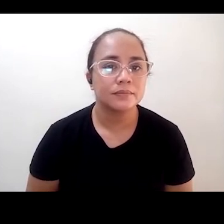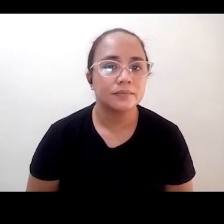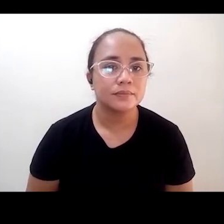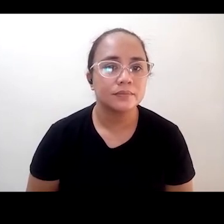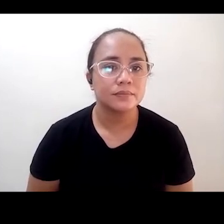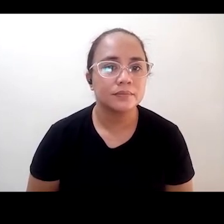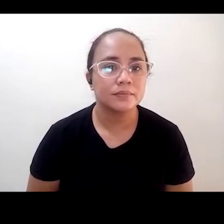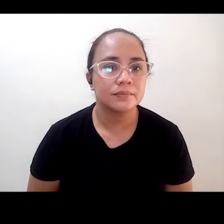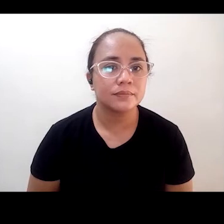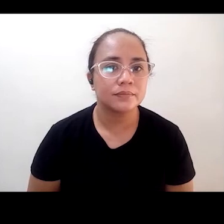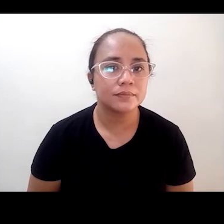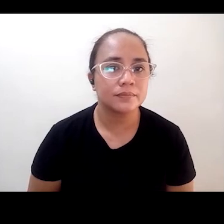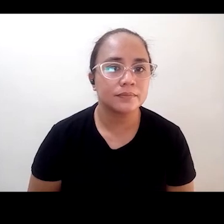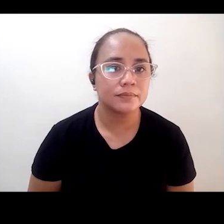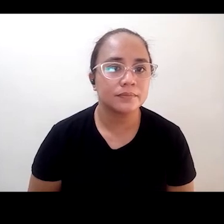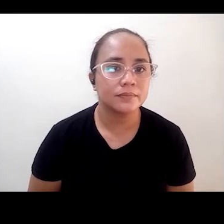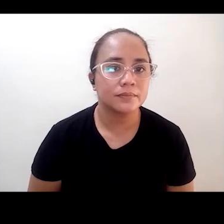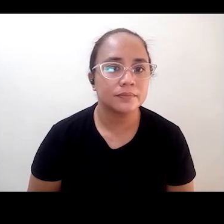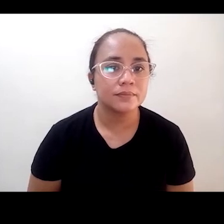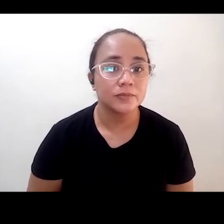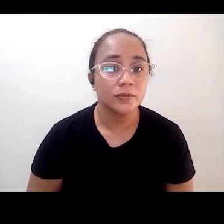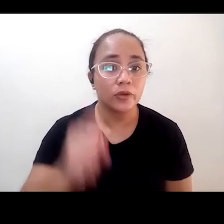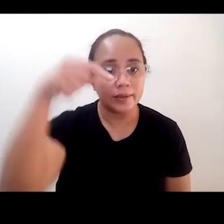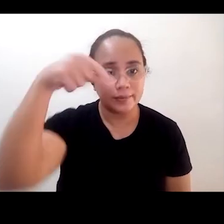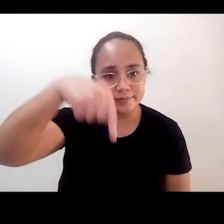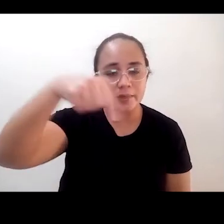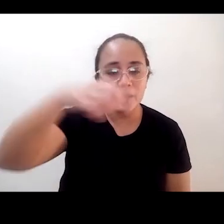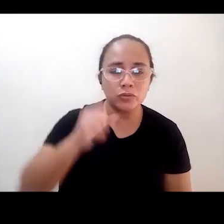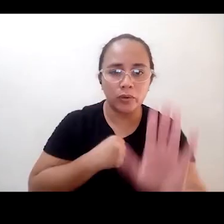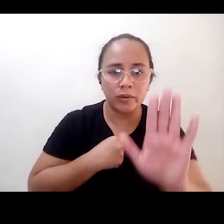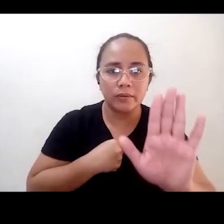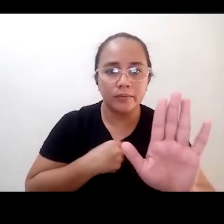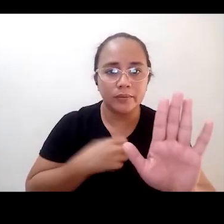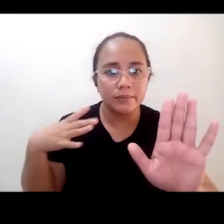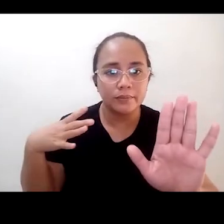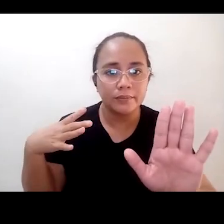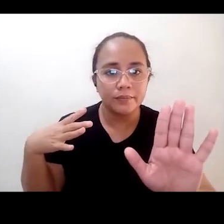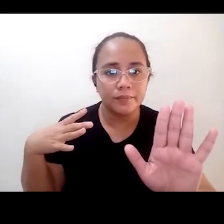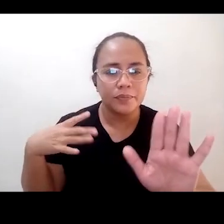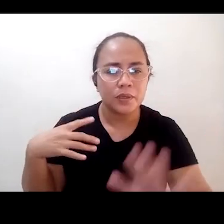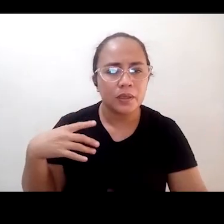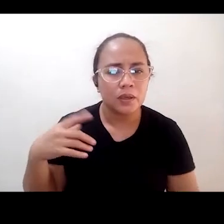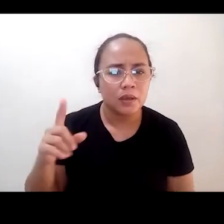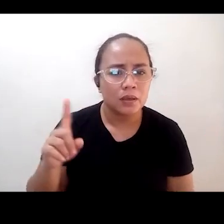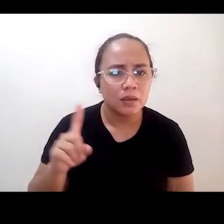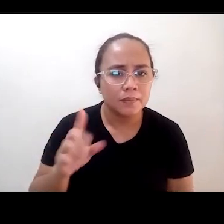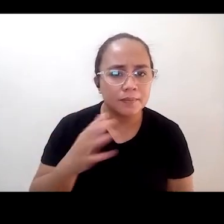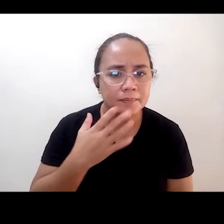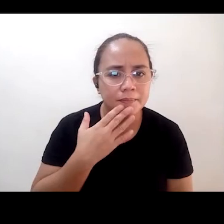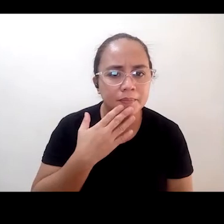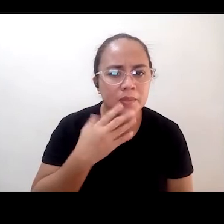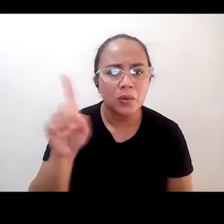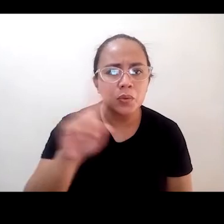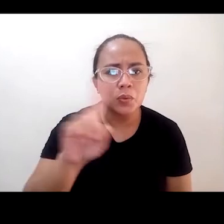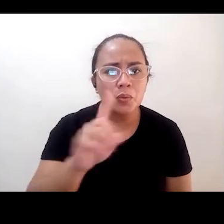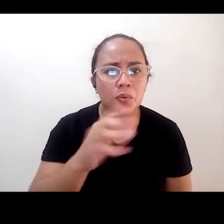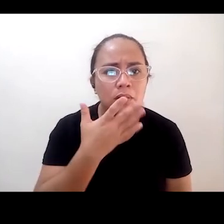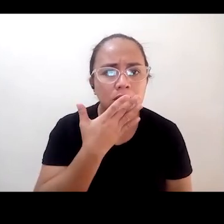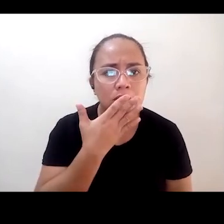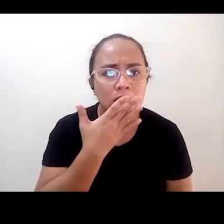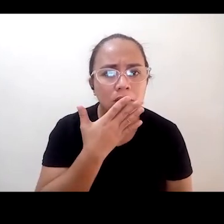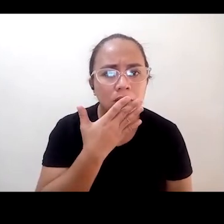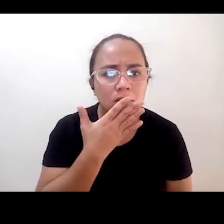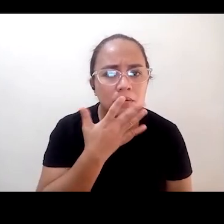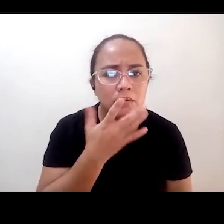Okay. Next one. Sorry. What are these colors here? Here should be